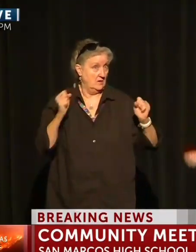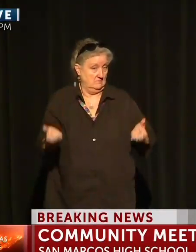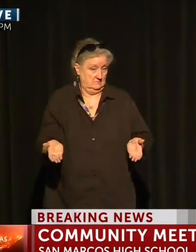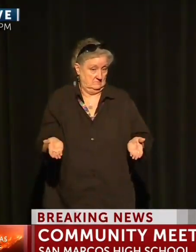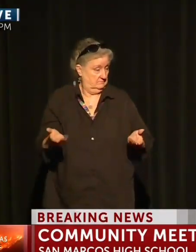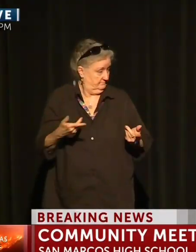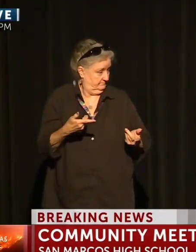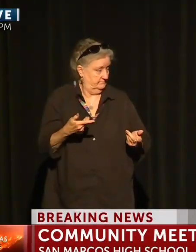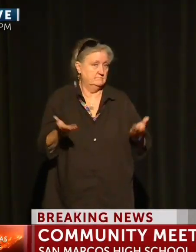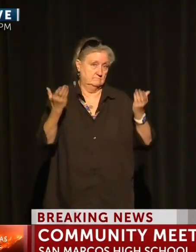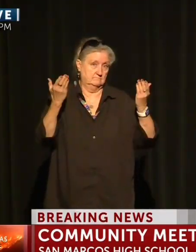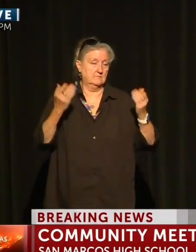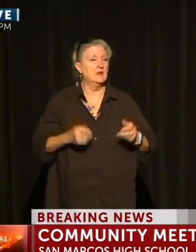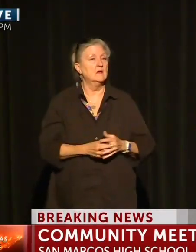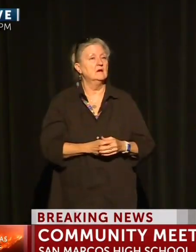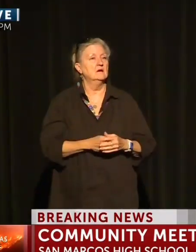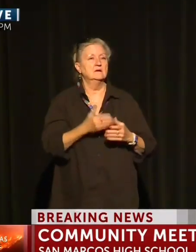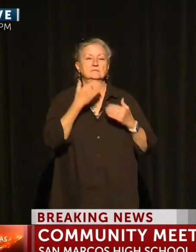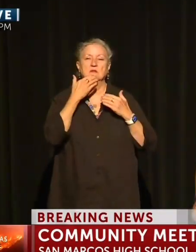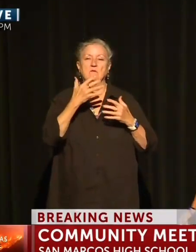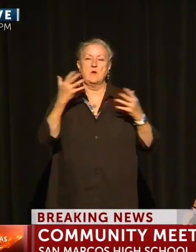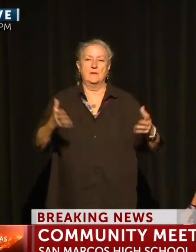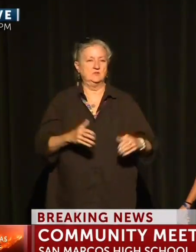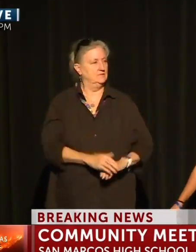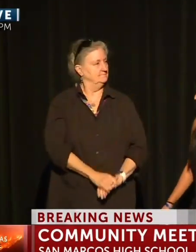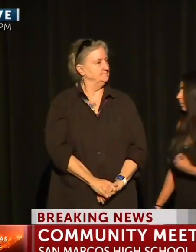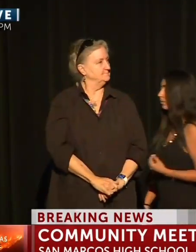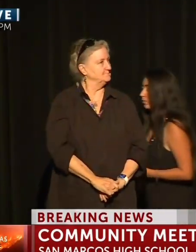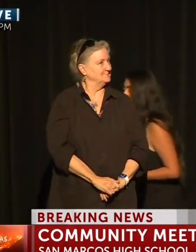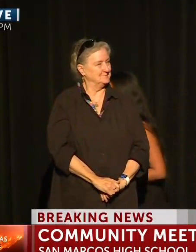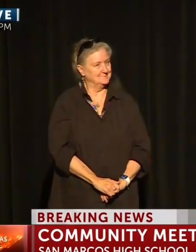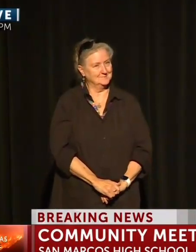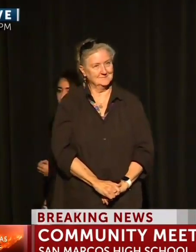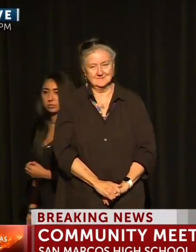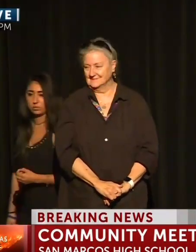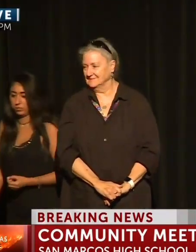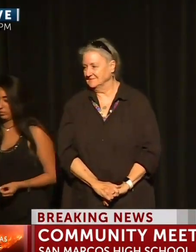signal. Muchas gracias. Thank you very much.